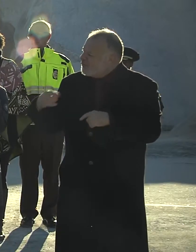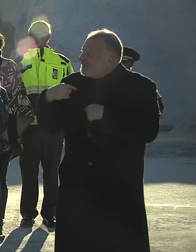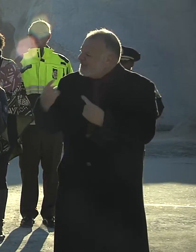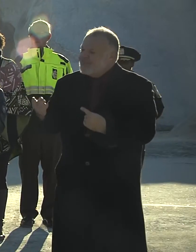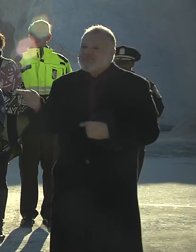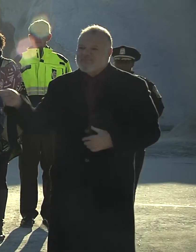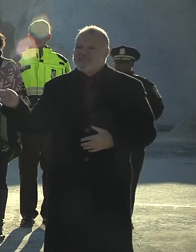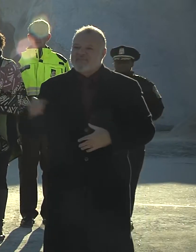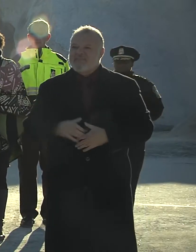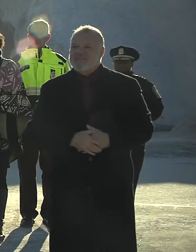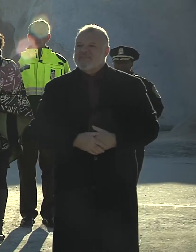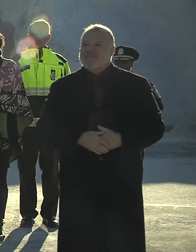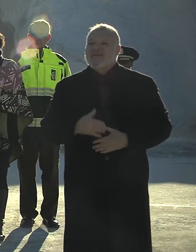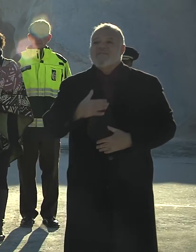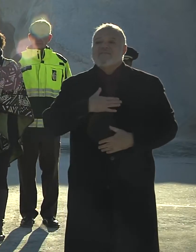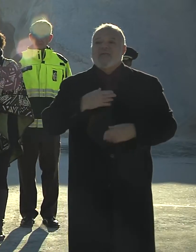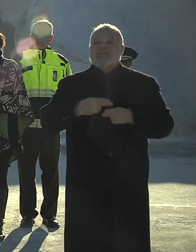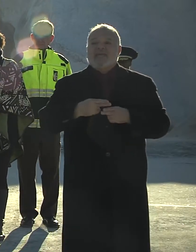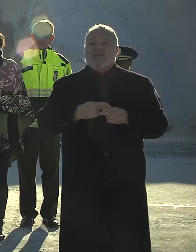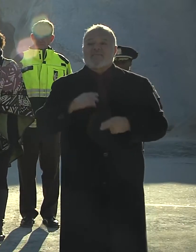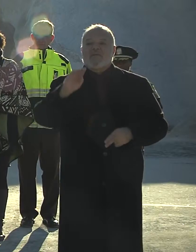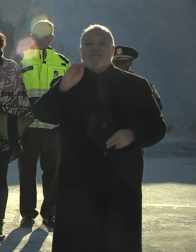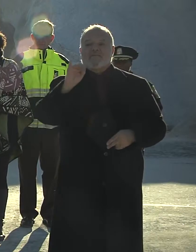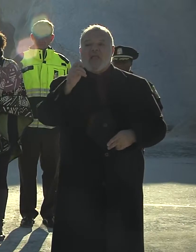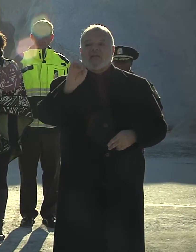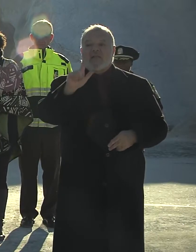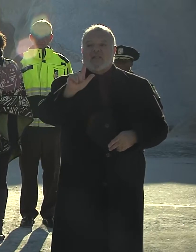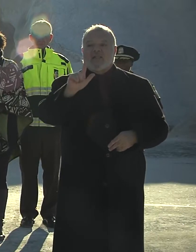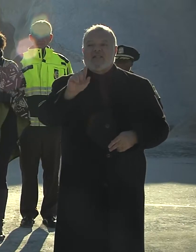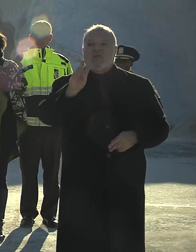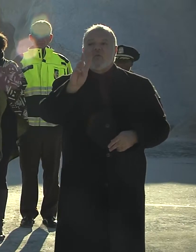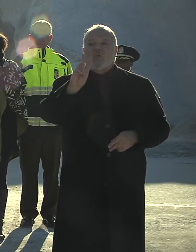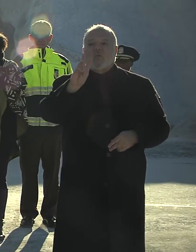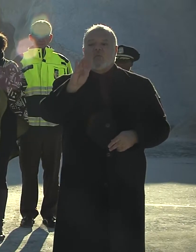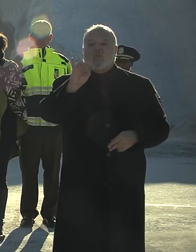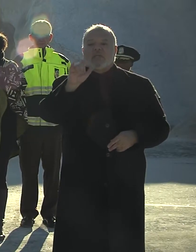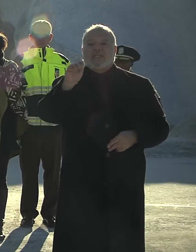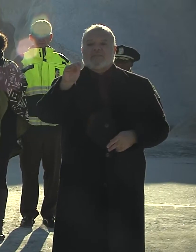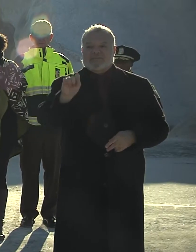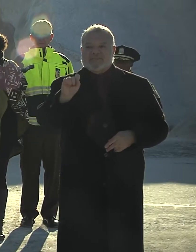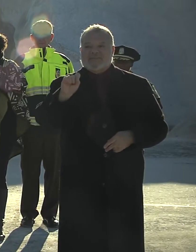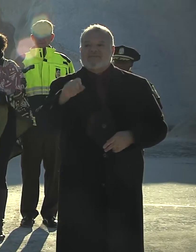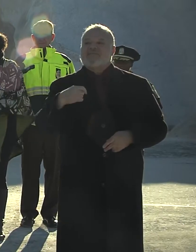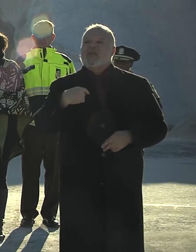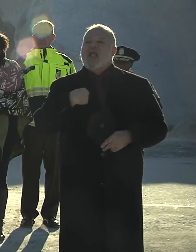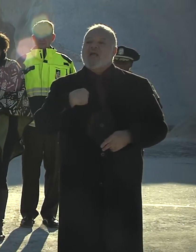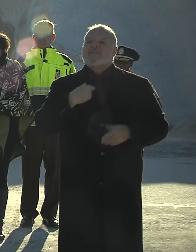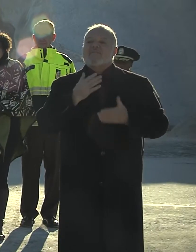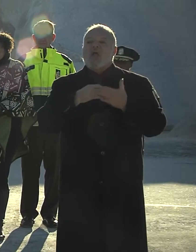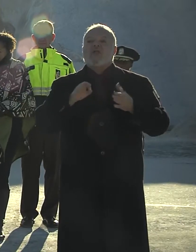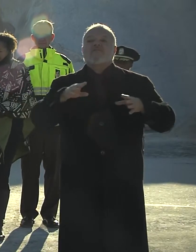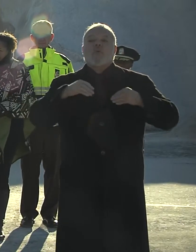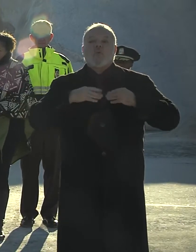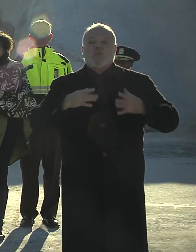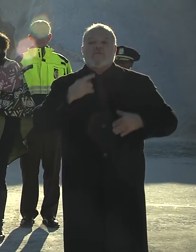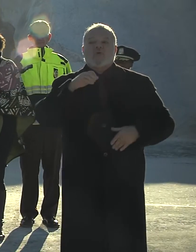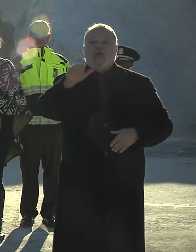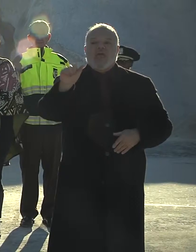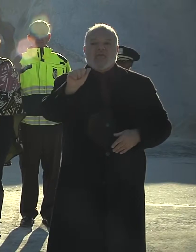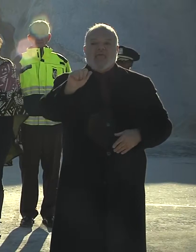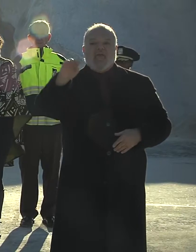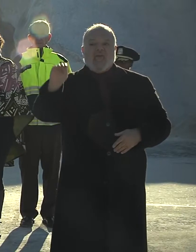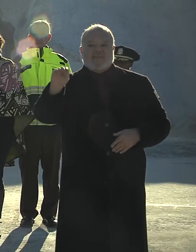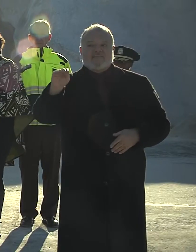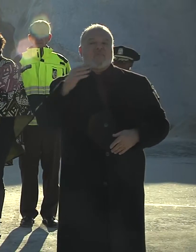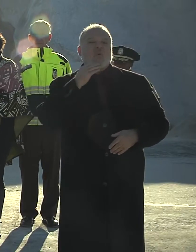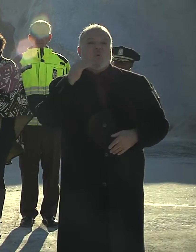Hello, my name is Michael Williams. I am part owner of A&M Home Services. So essentially, we will